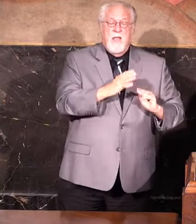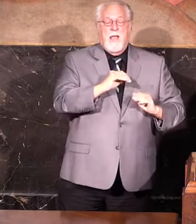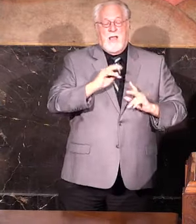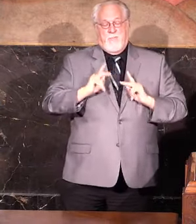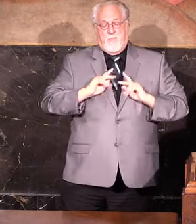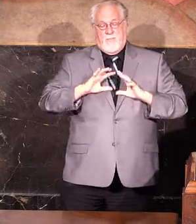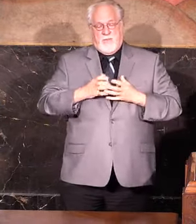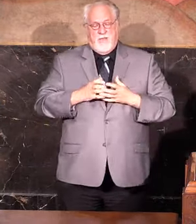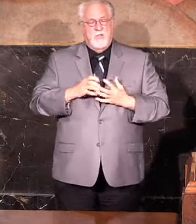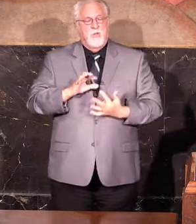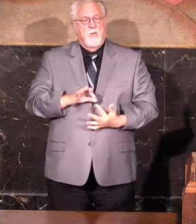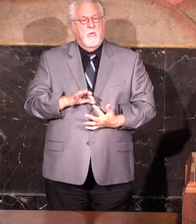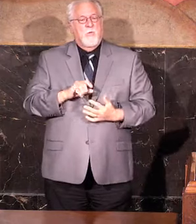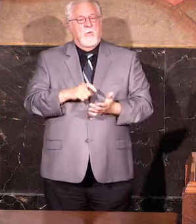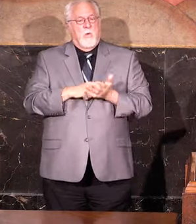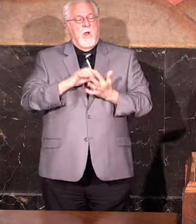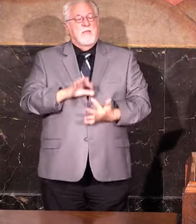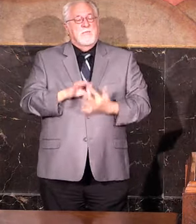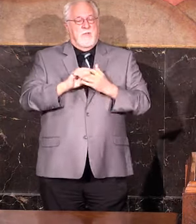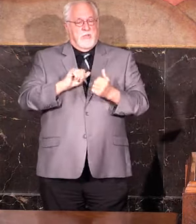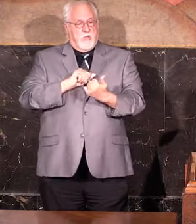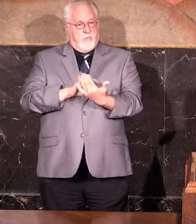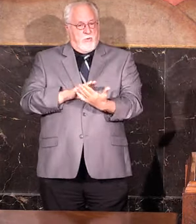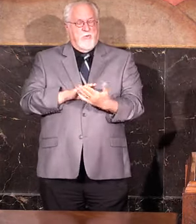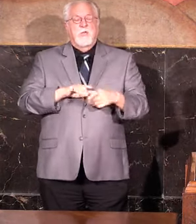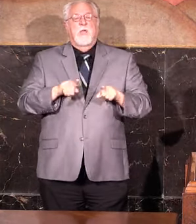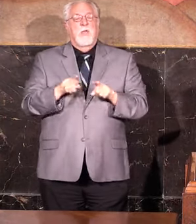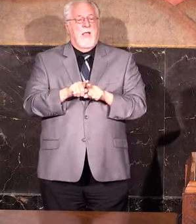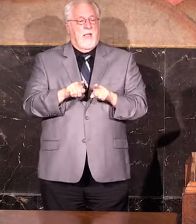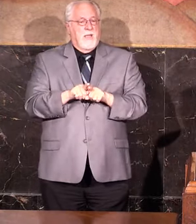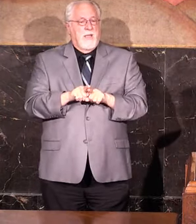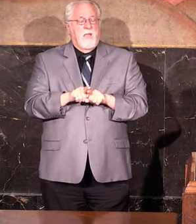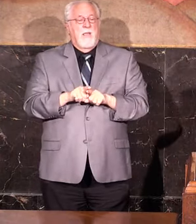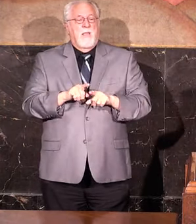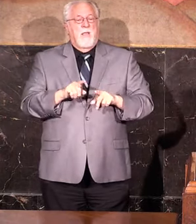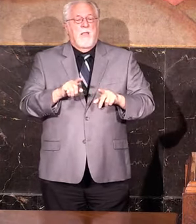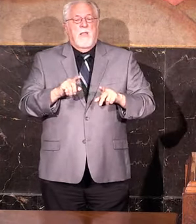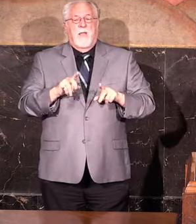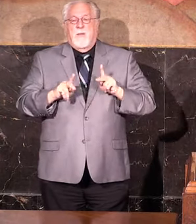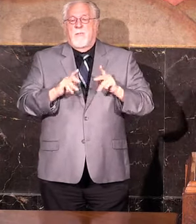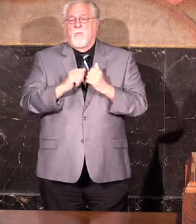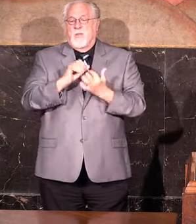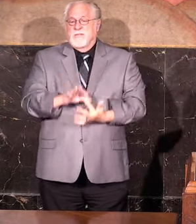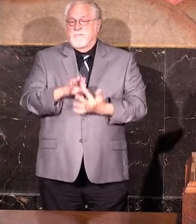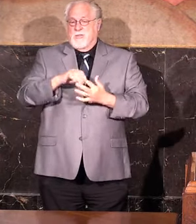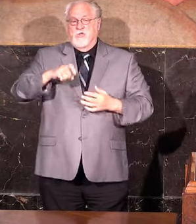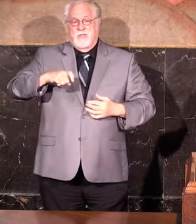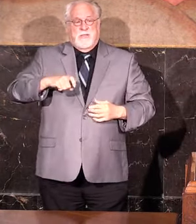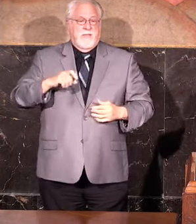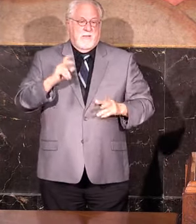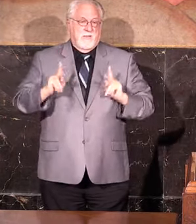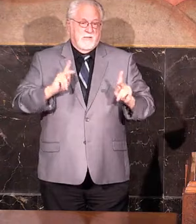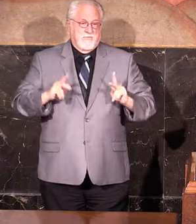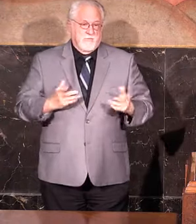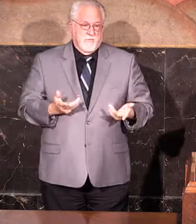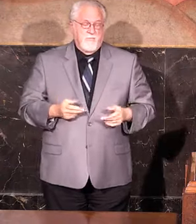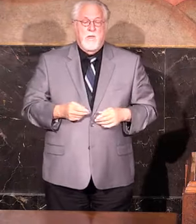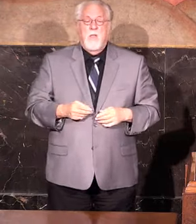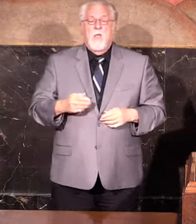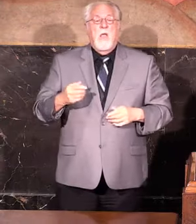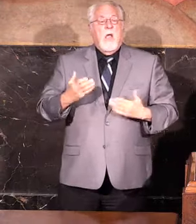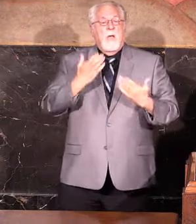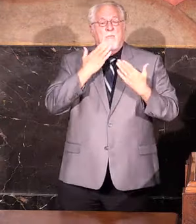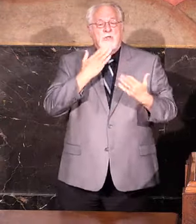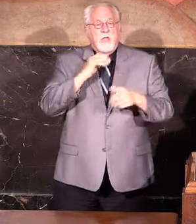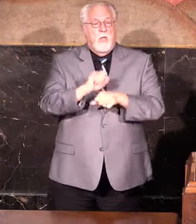that require specialized approaches to testing, such as populations with special needs individuals. I appreciate